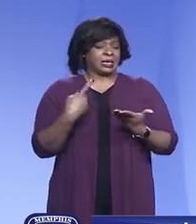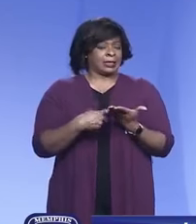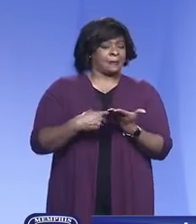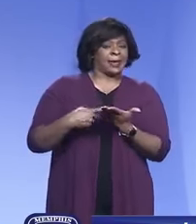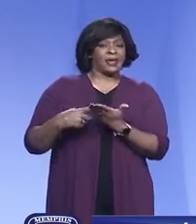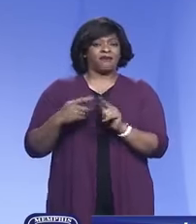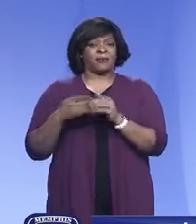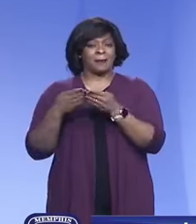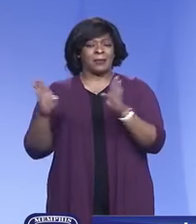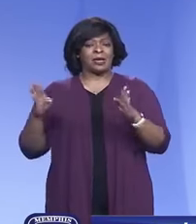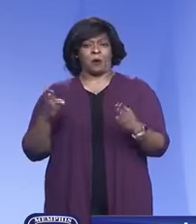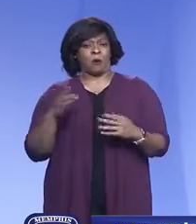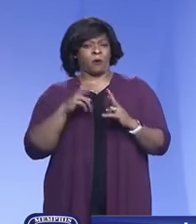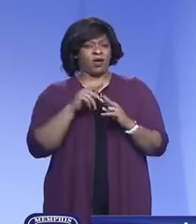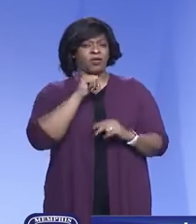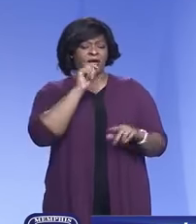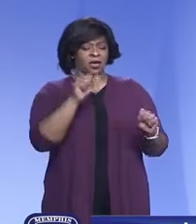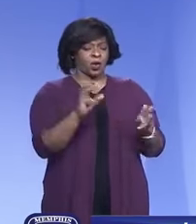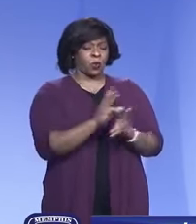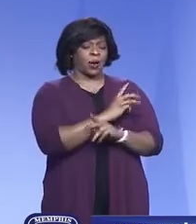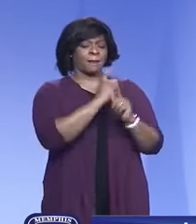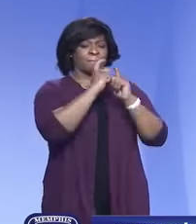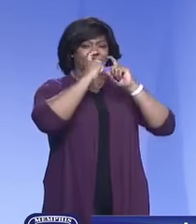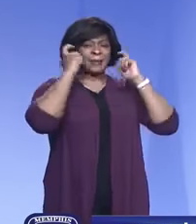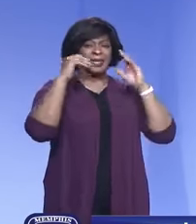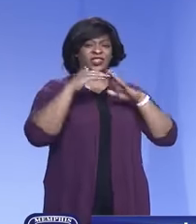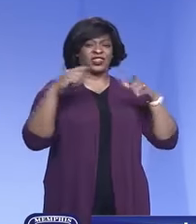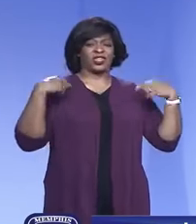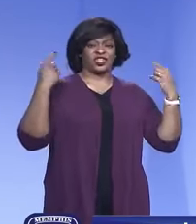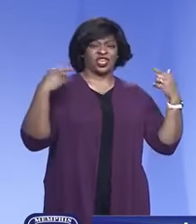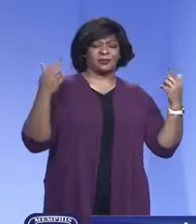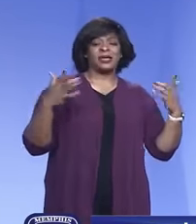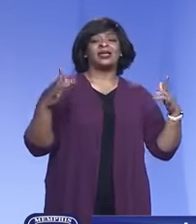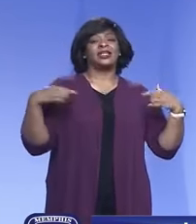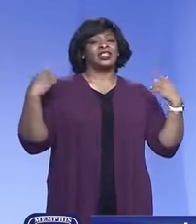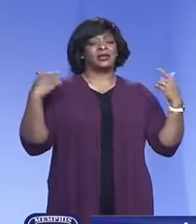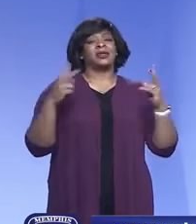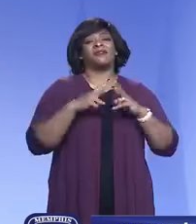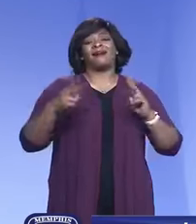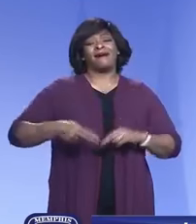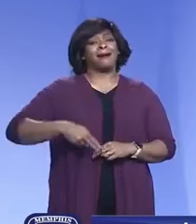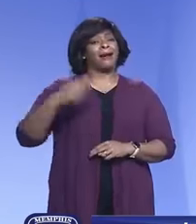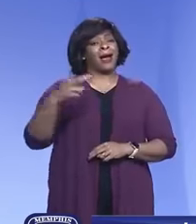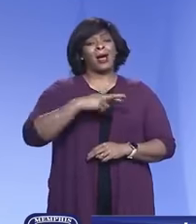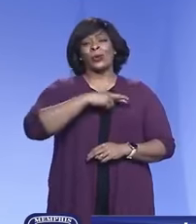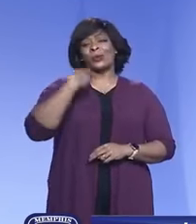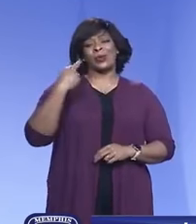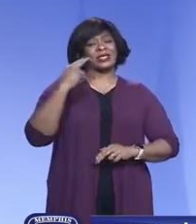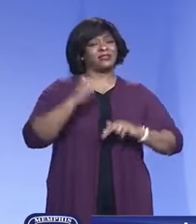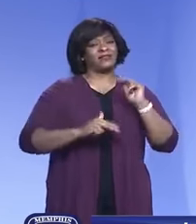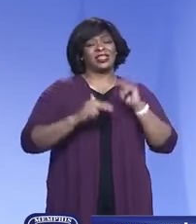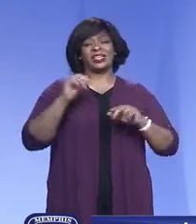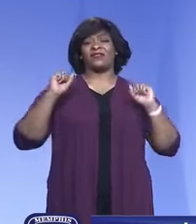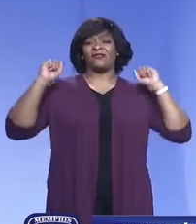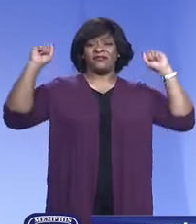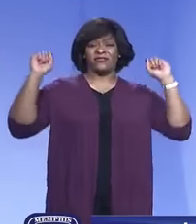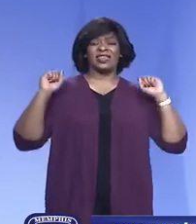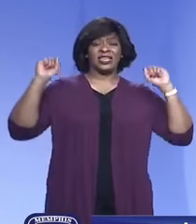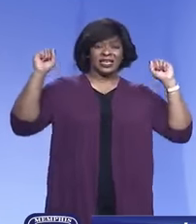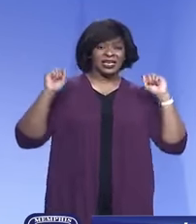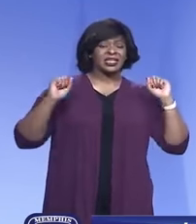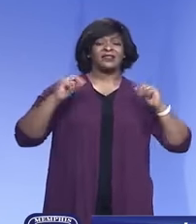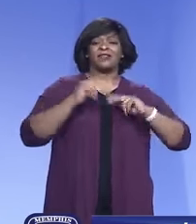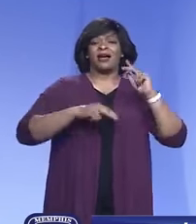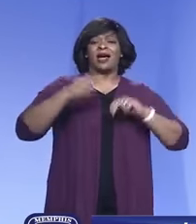the public about whether or not they can wear a mask in a gym, gyms are very high-risk facilities. Fitness facilities are high-risk,